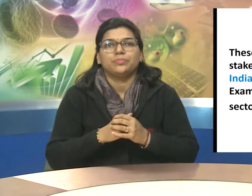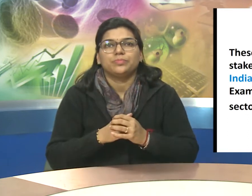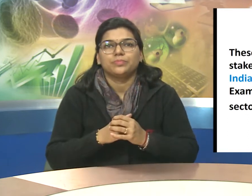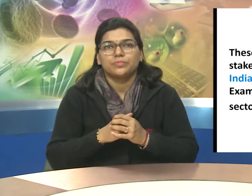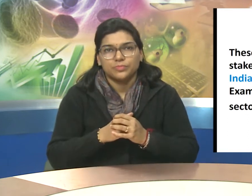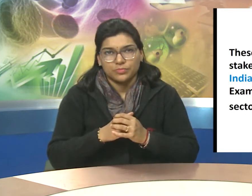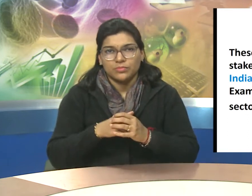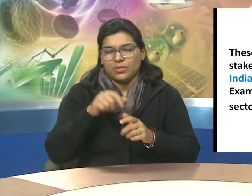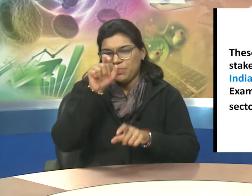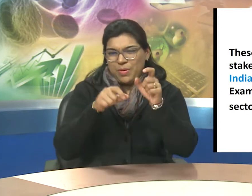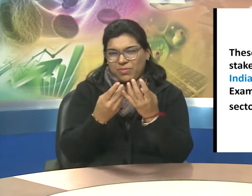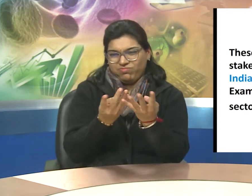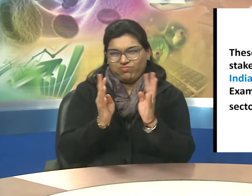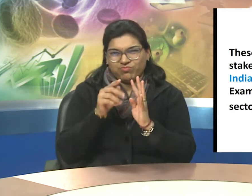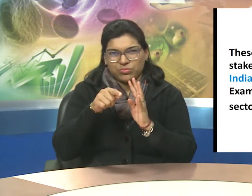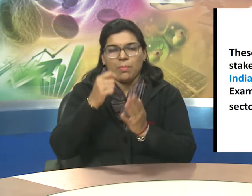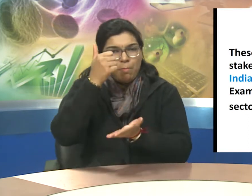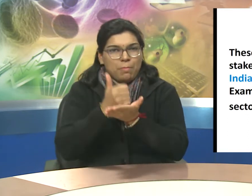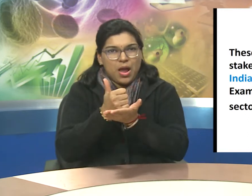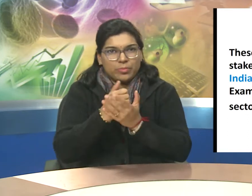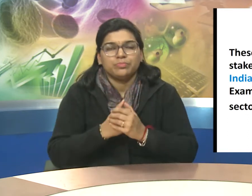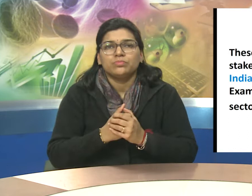Let us first understand the public sector bank.